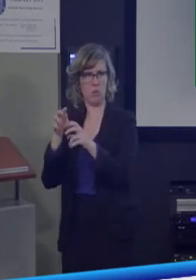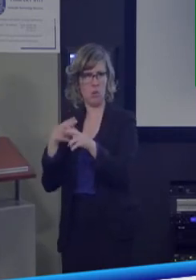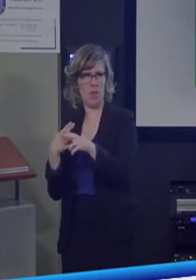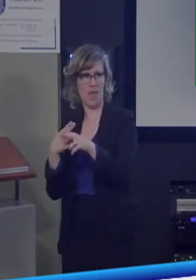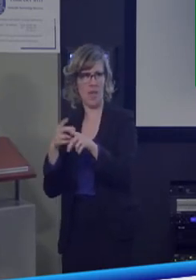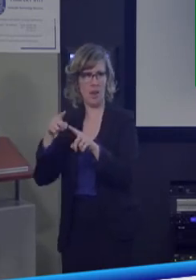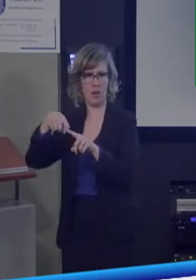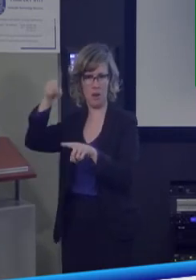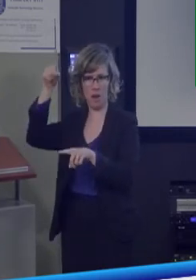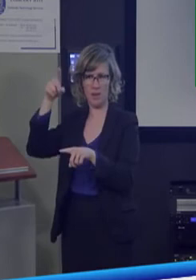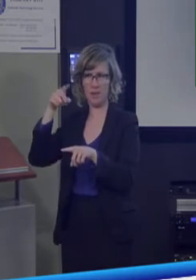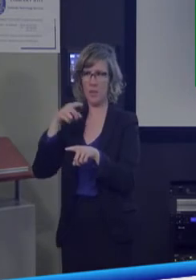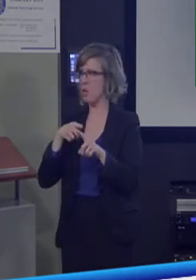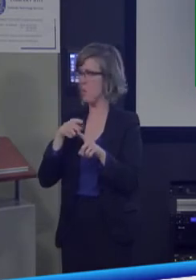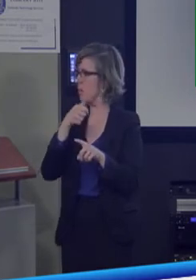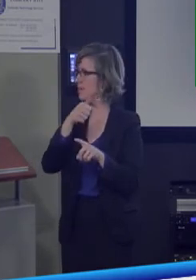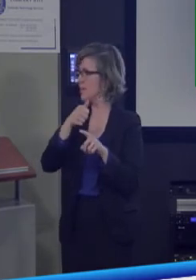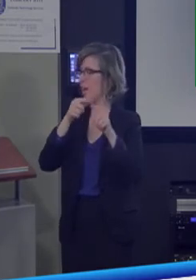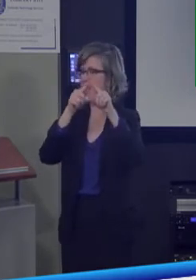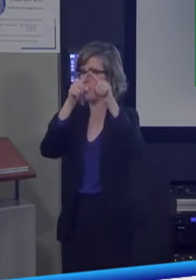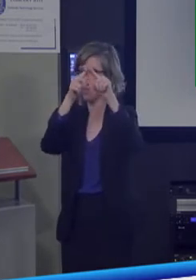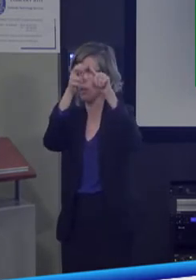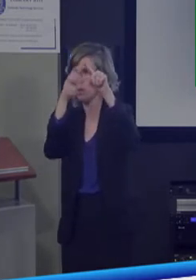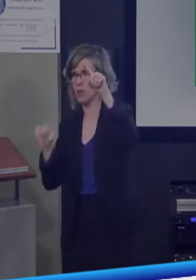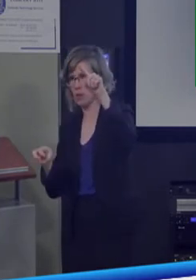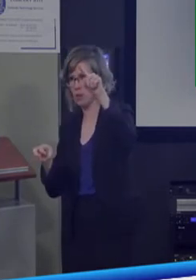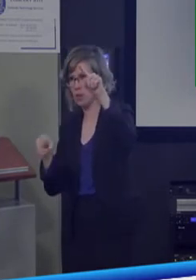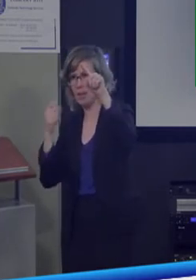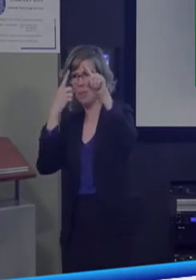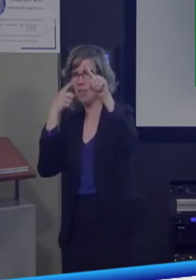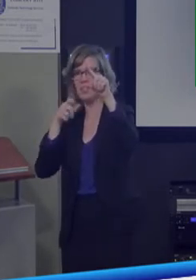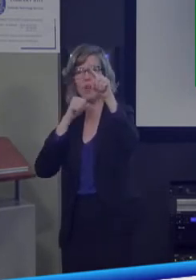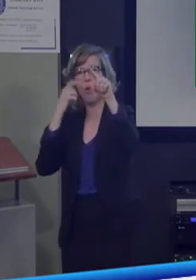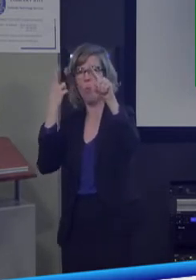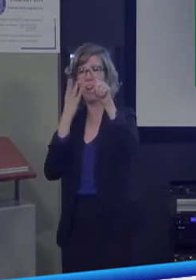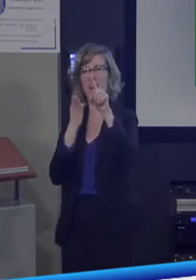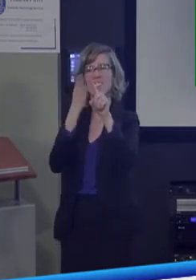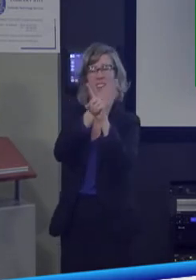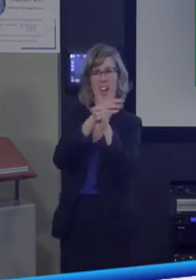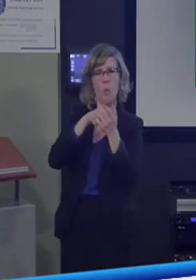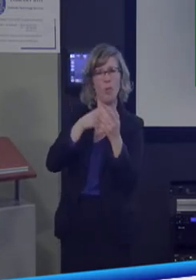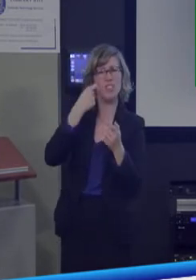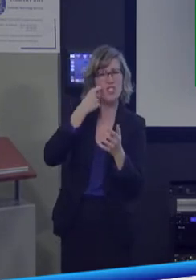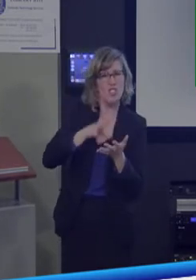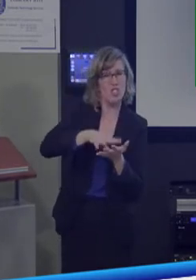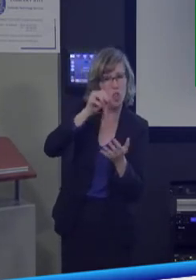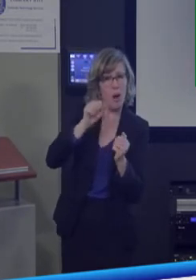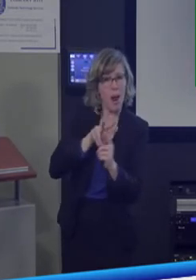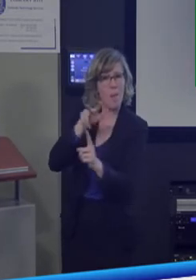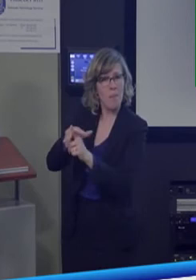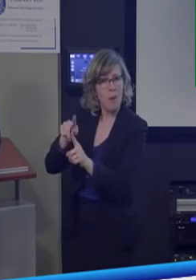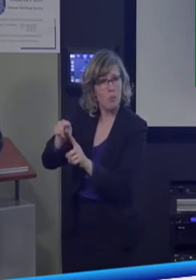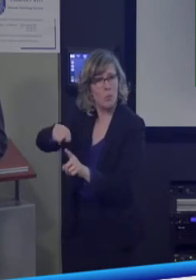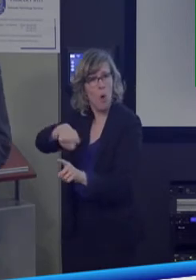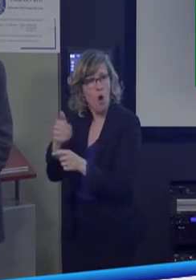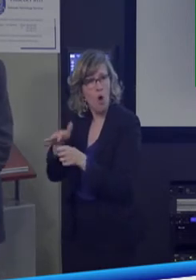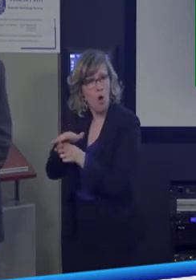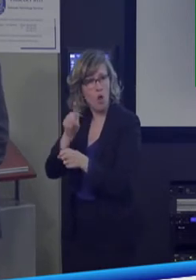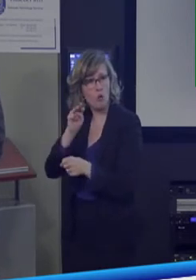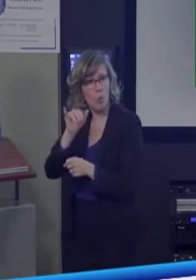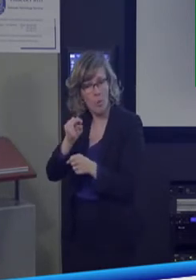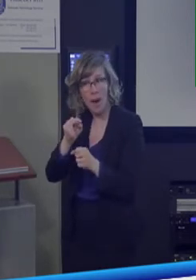don't realize that what they've learned is domain general, but then they quickly get it. So this